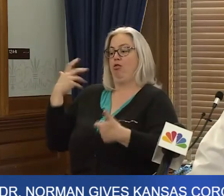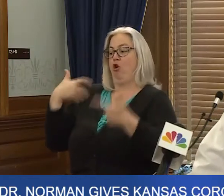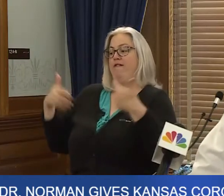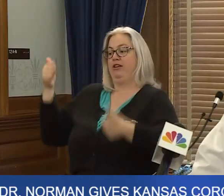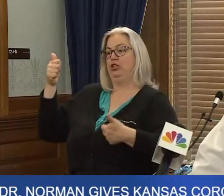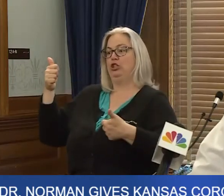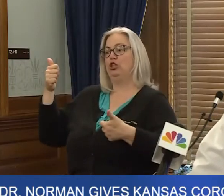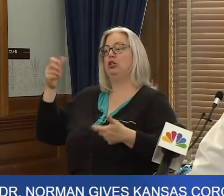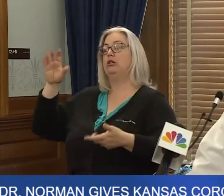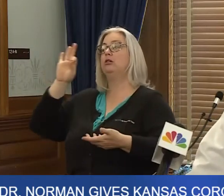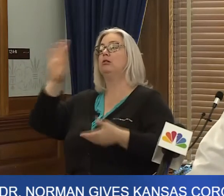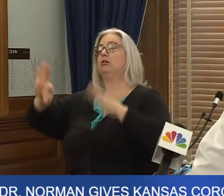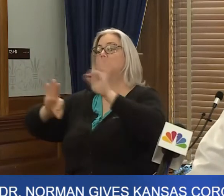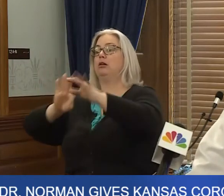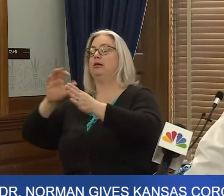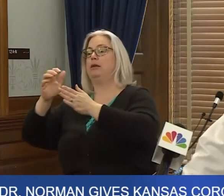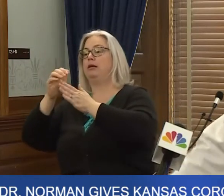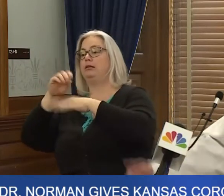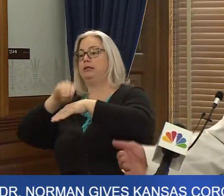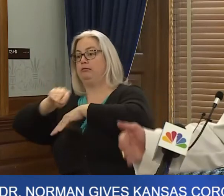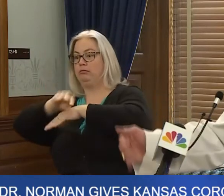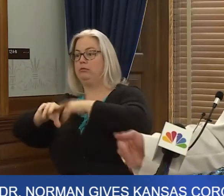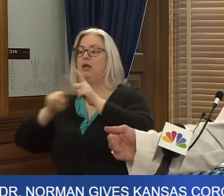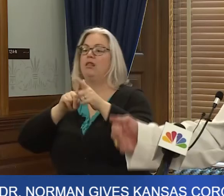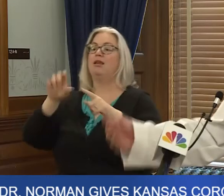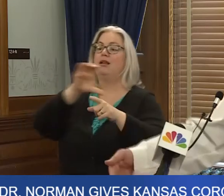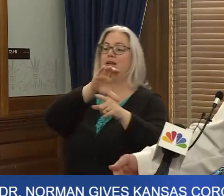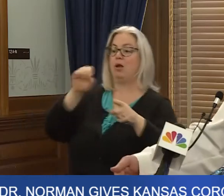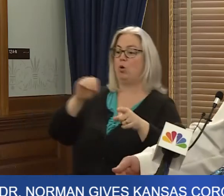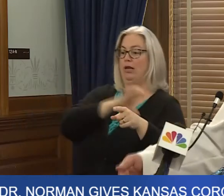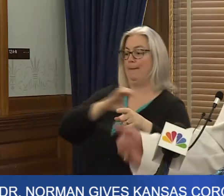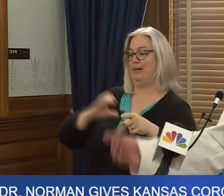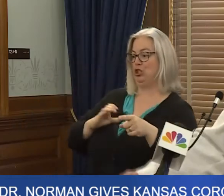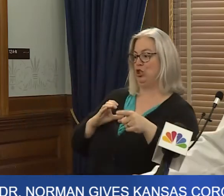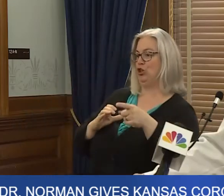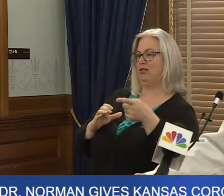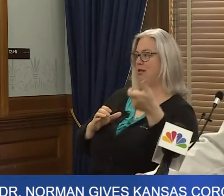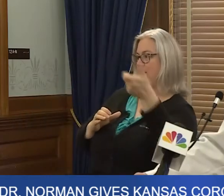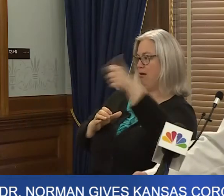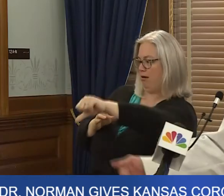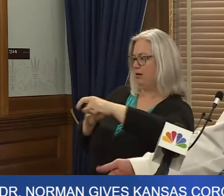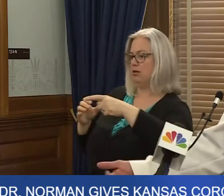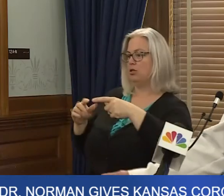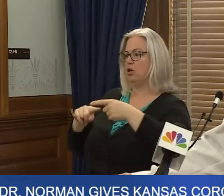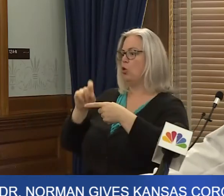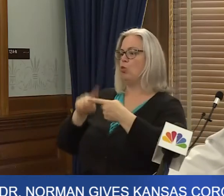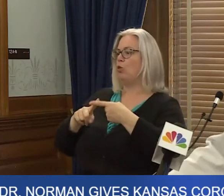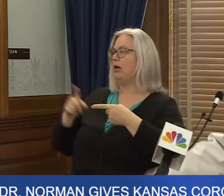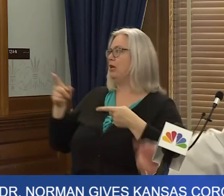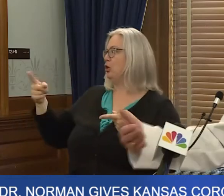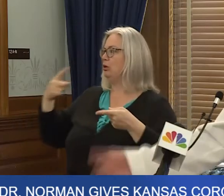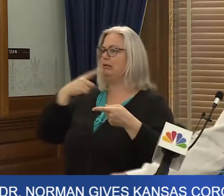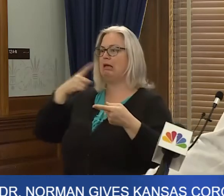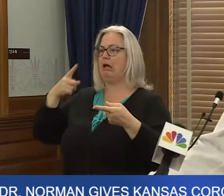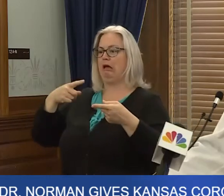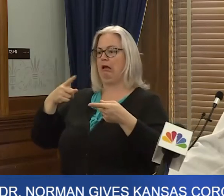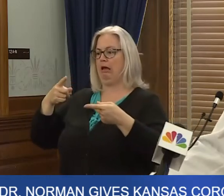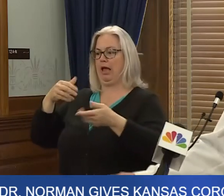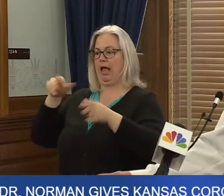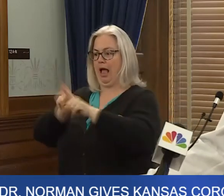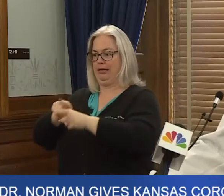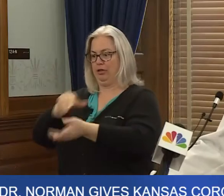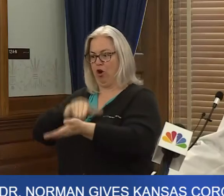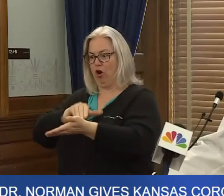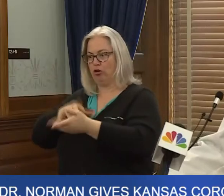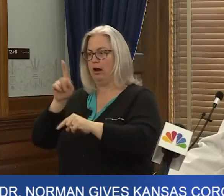crosswise with, for example, county commissioners, at what point do you say I can't go on in my position, or